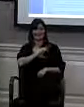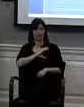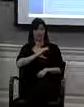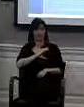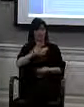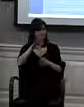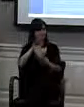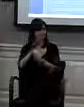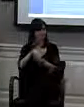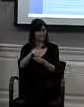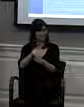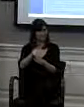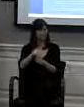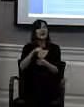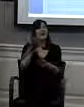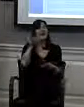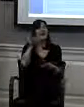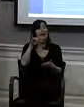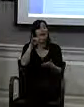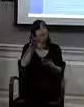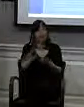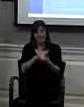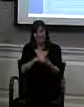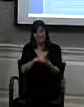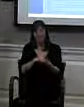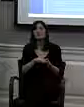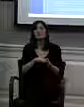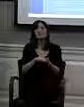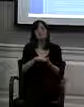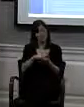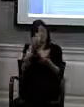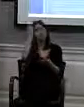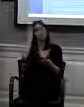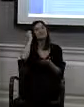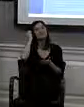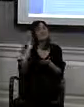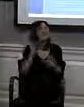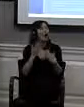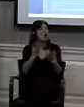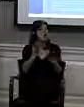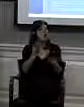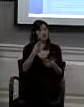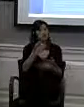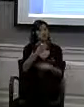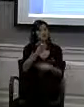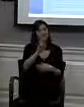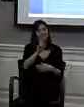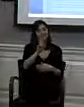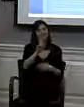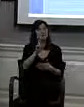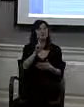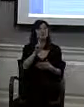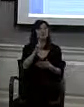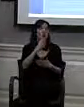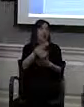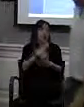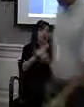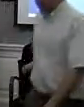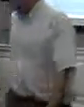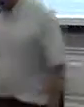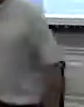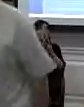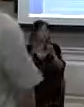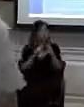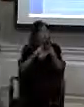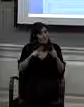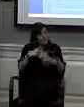on offering human rights courses as well as organizing periodic conferences and workshops related to human rights. What's interesting about it is that it's all through